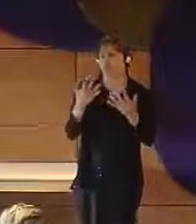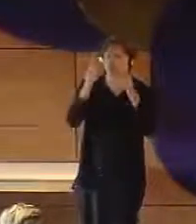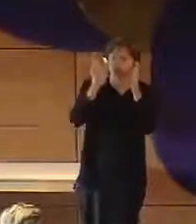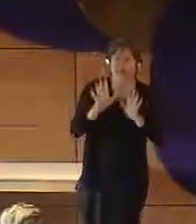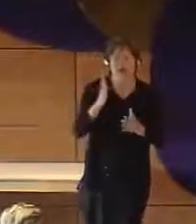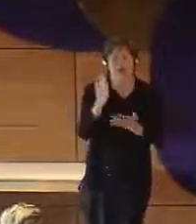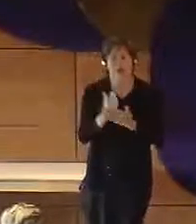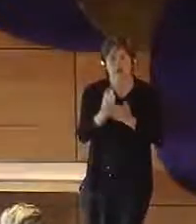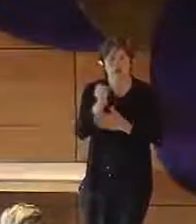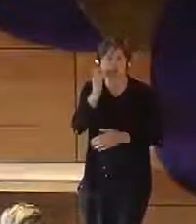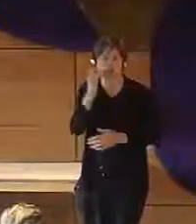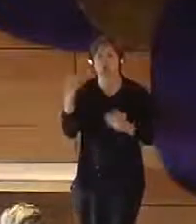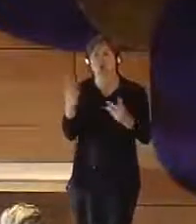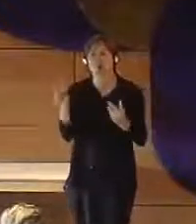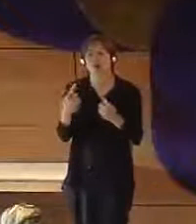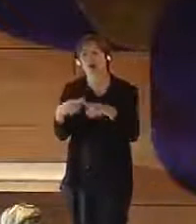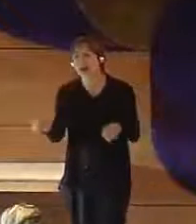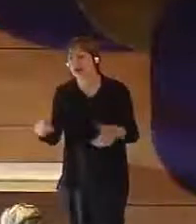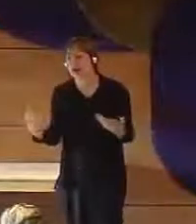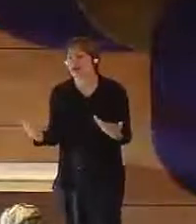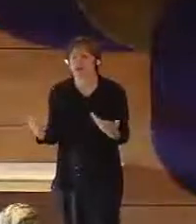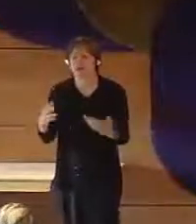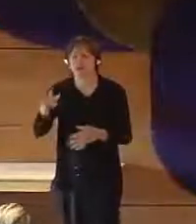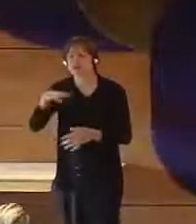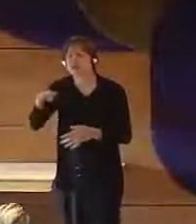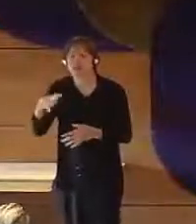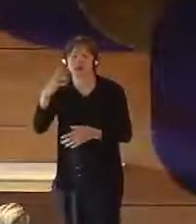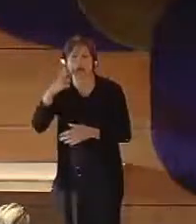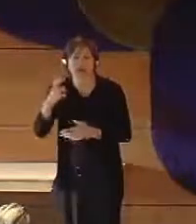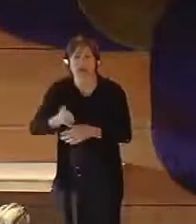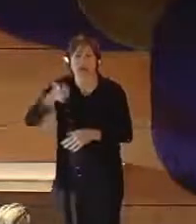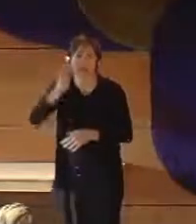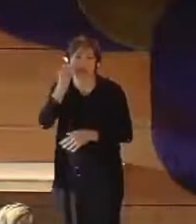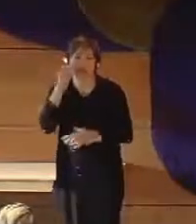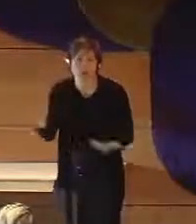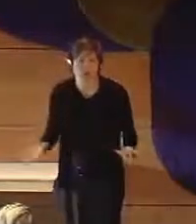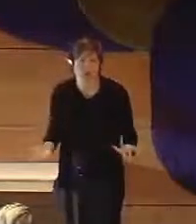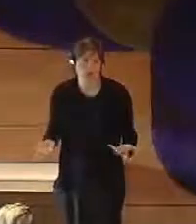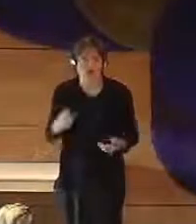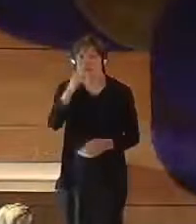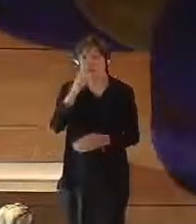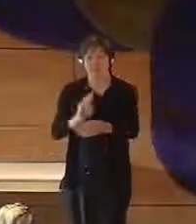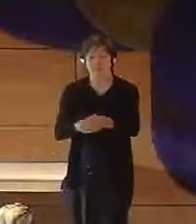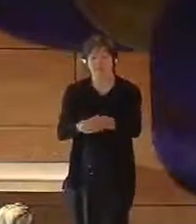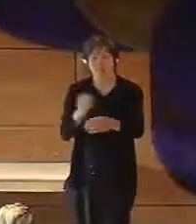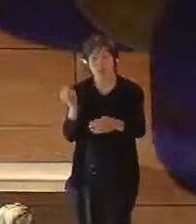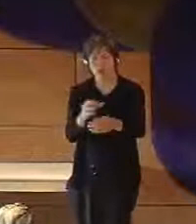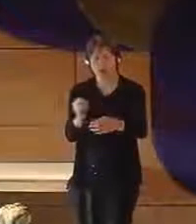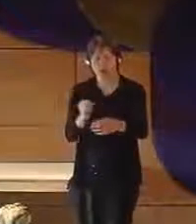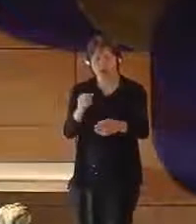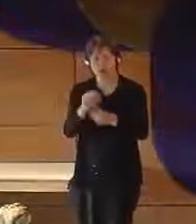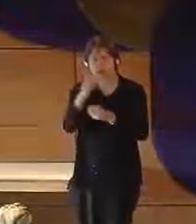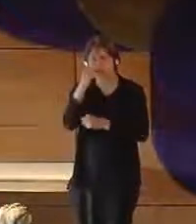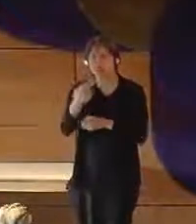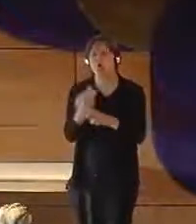start their periods at 14. So the X-ray looks at the growing ends of the bones, and that's the only reason we do it, because there's lots and lots of